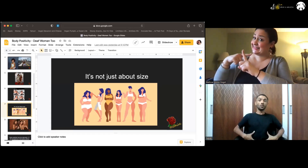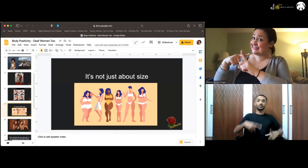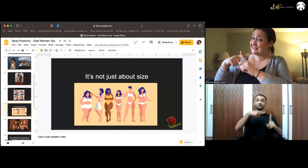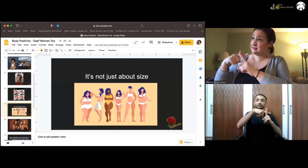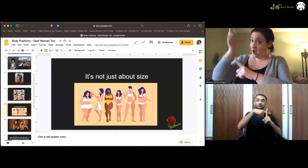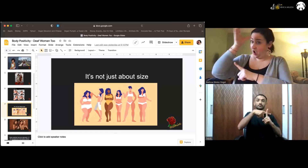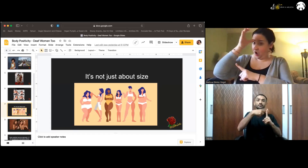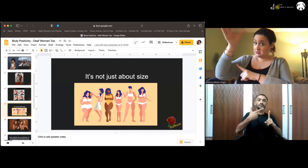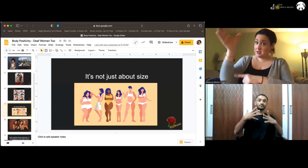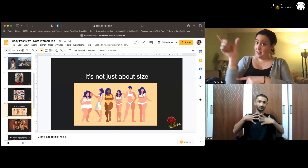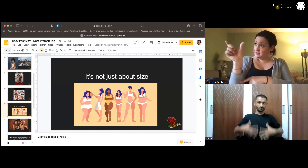On the other hand,